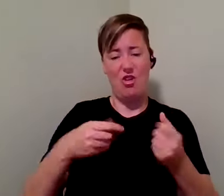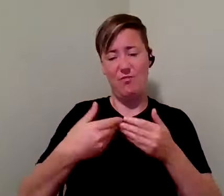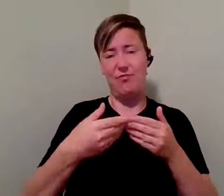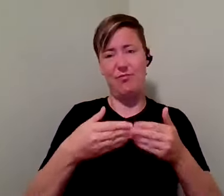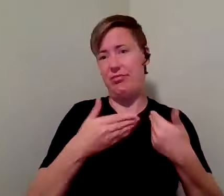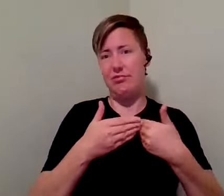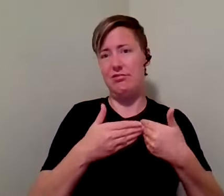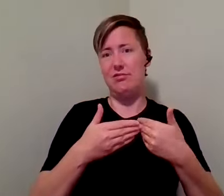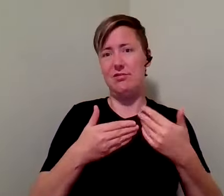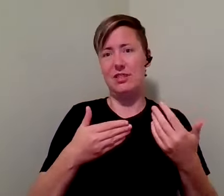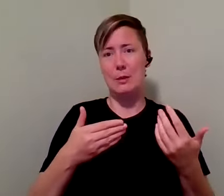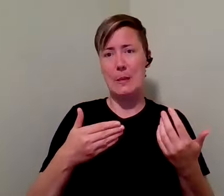car. So,